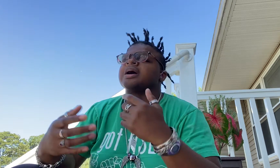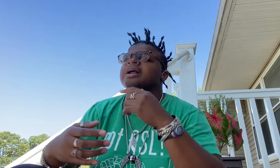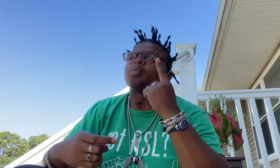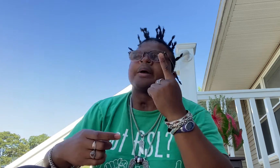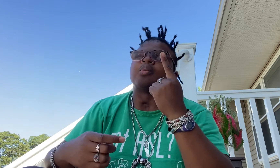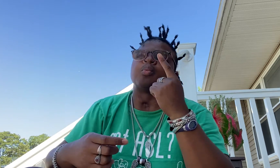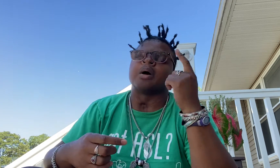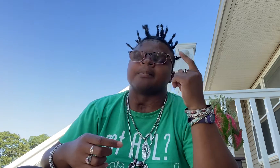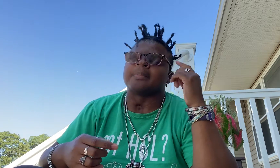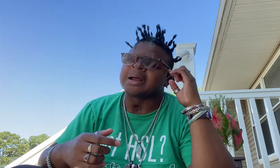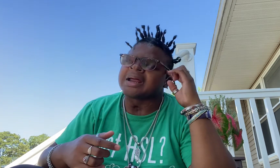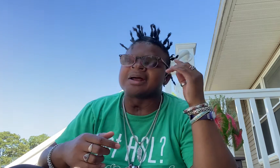That's my hair